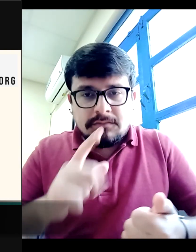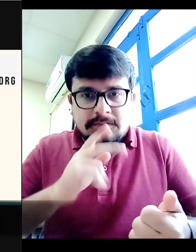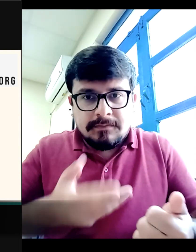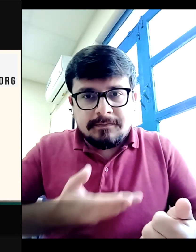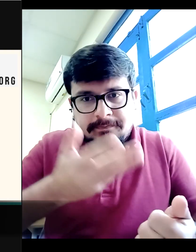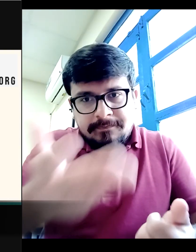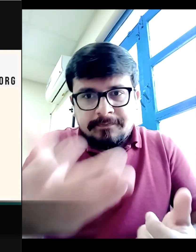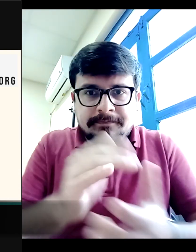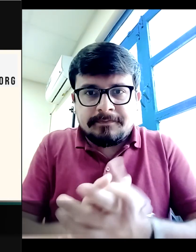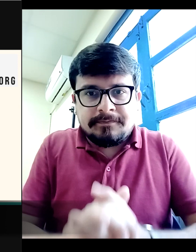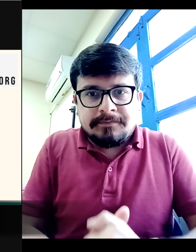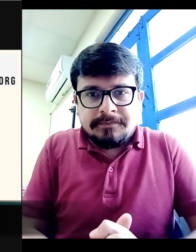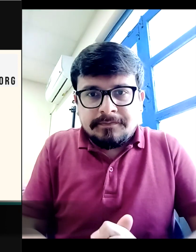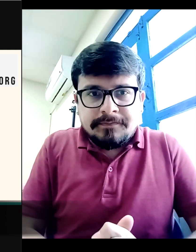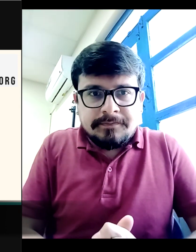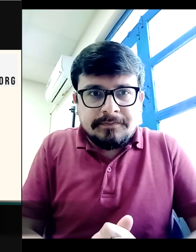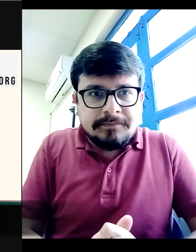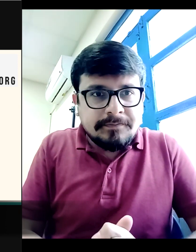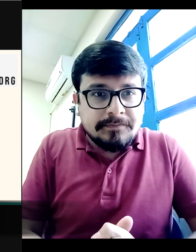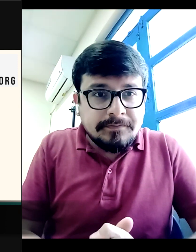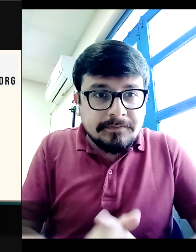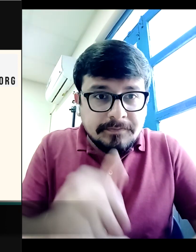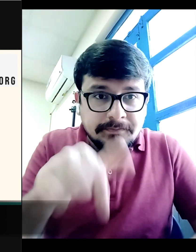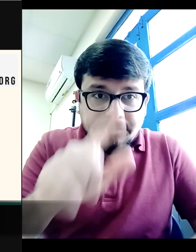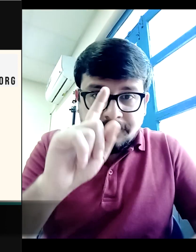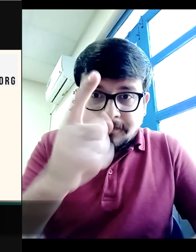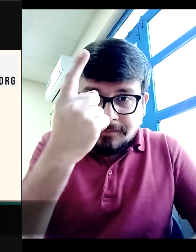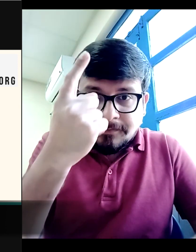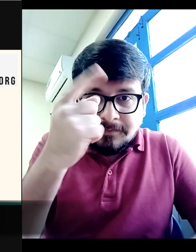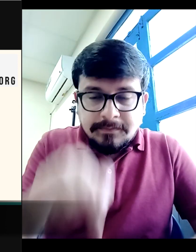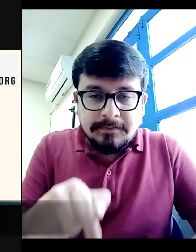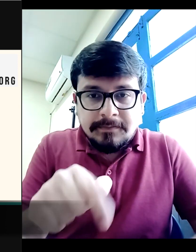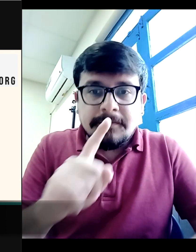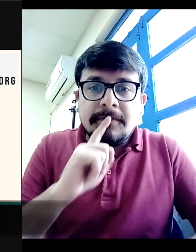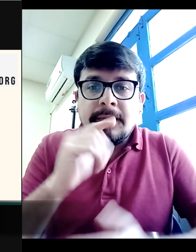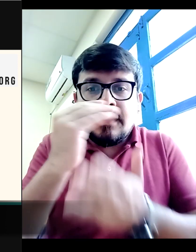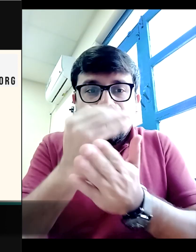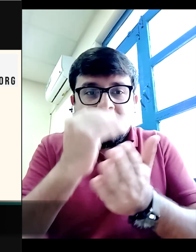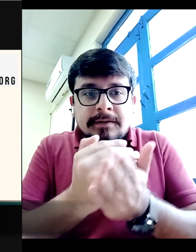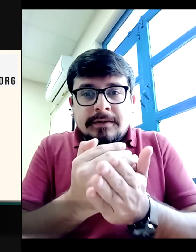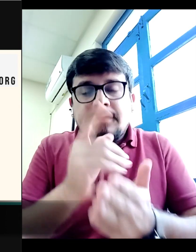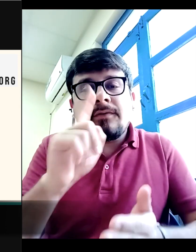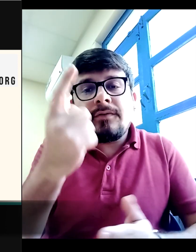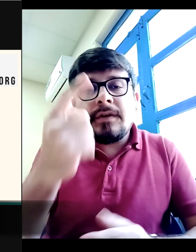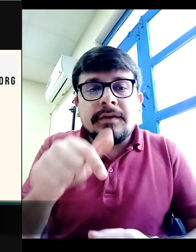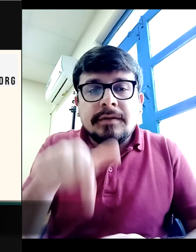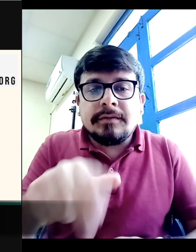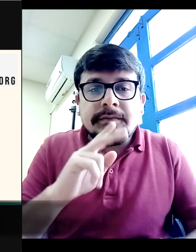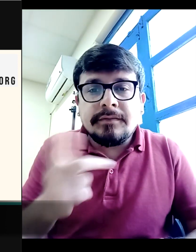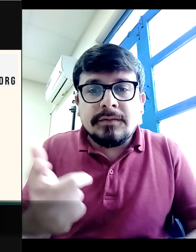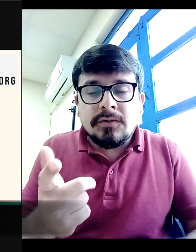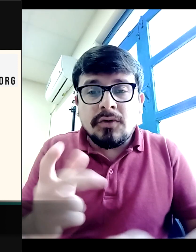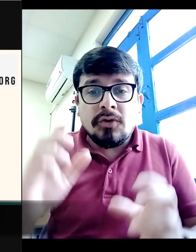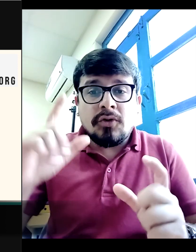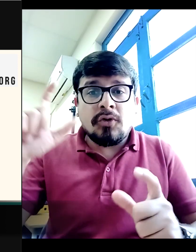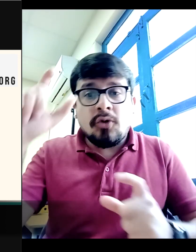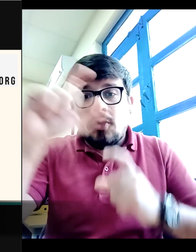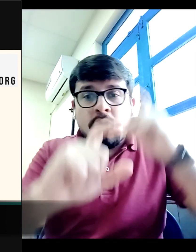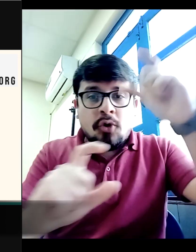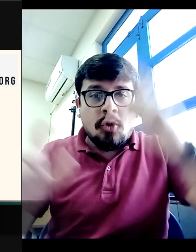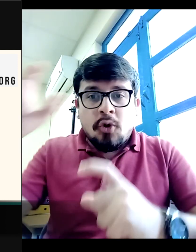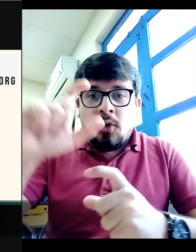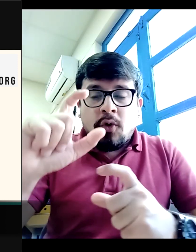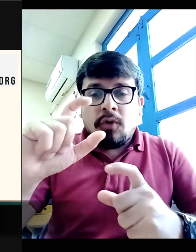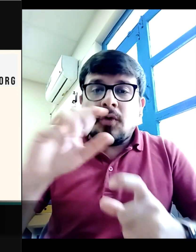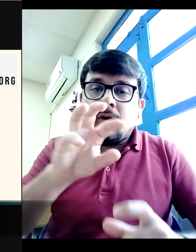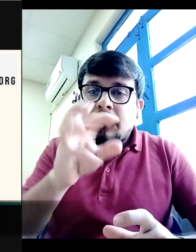So we start with logo designing course today. In this lecture, we will talk